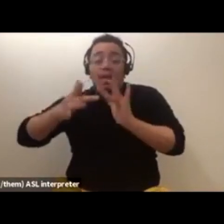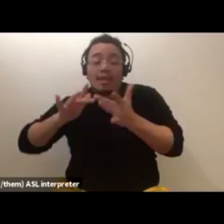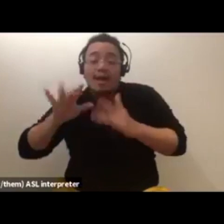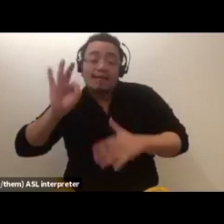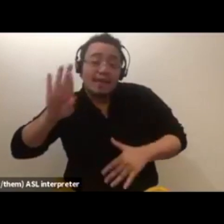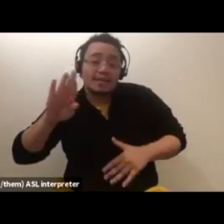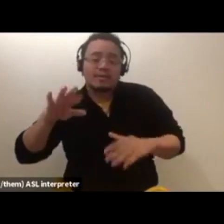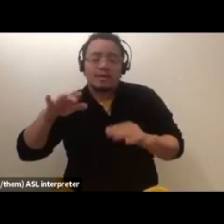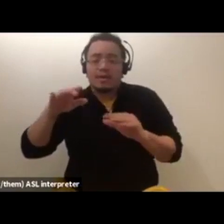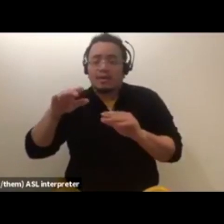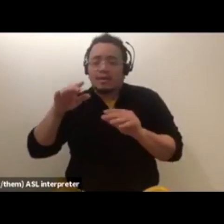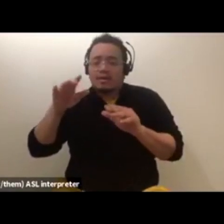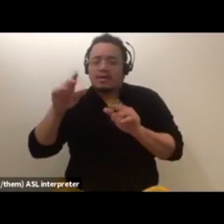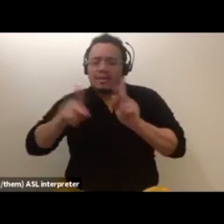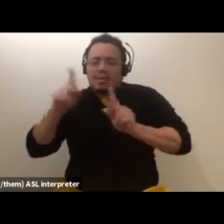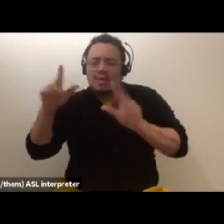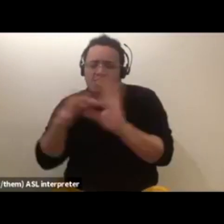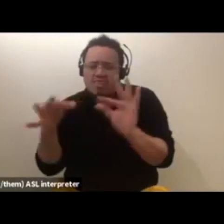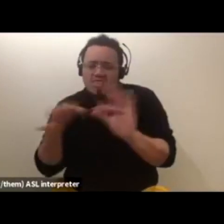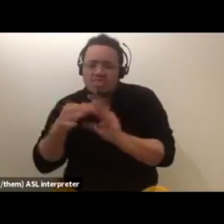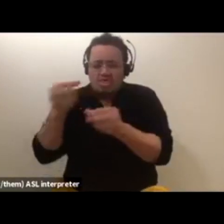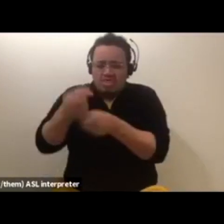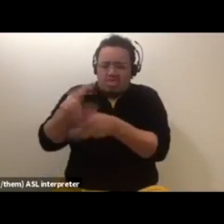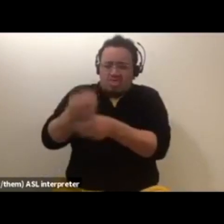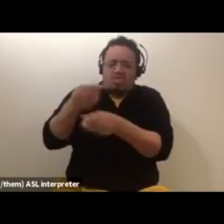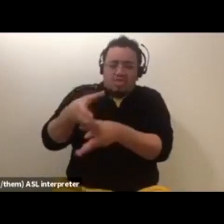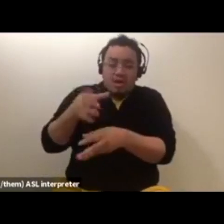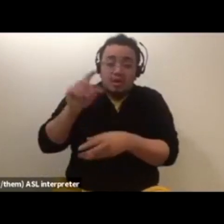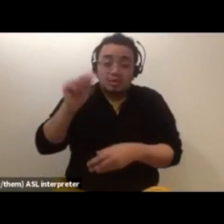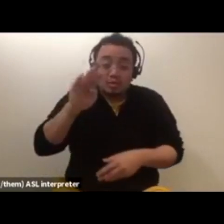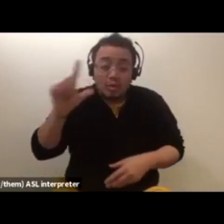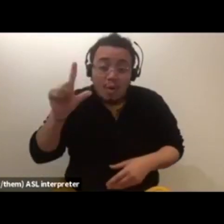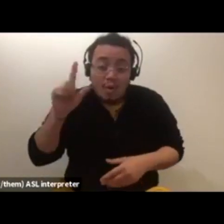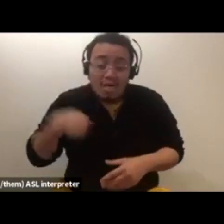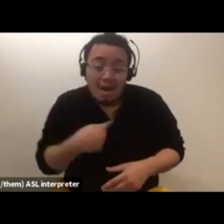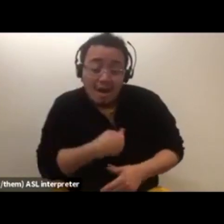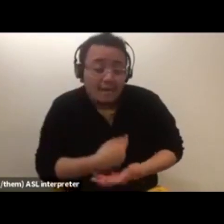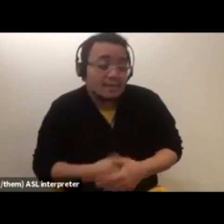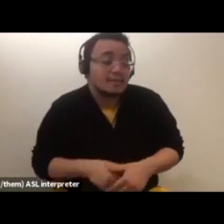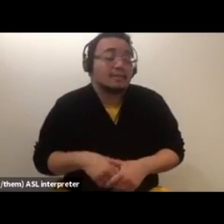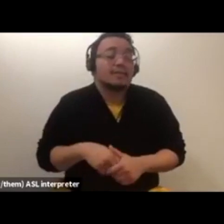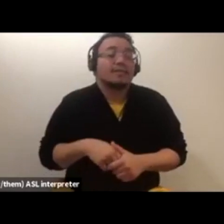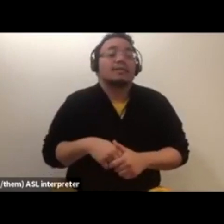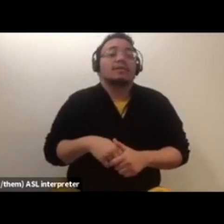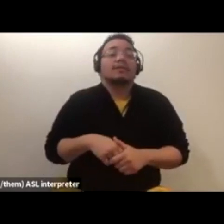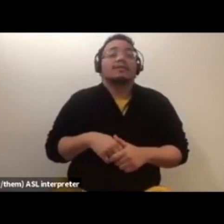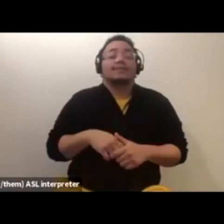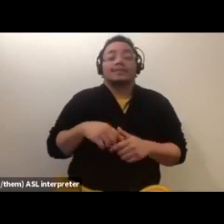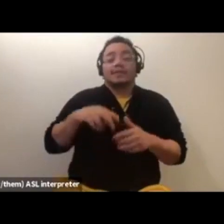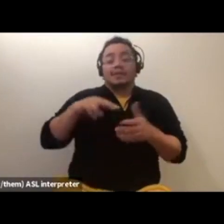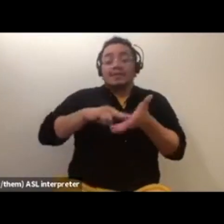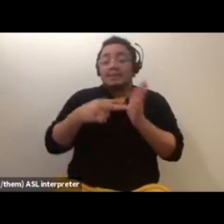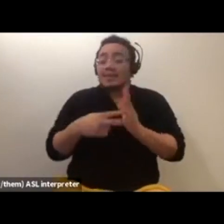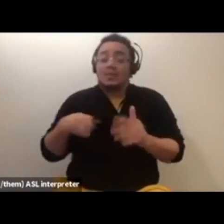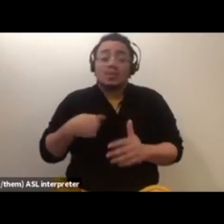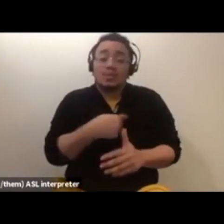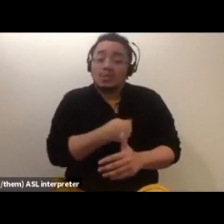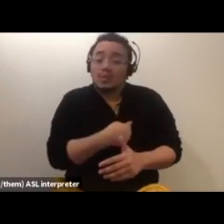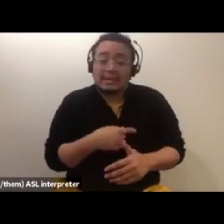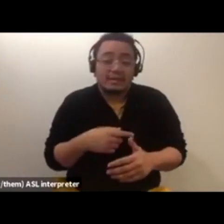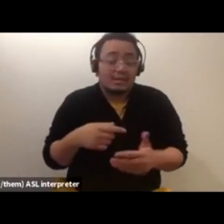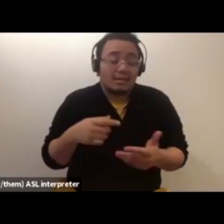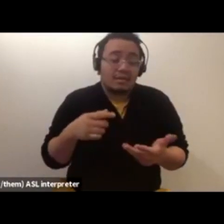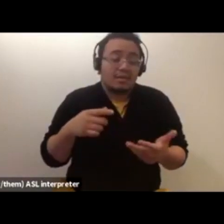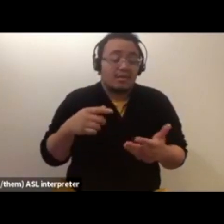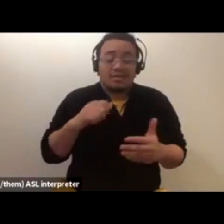know, experiencing physical violence. How has that affected your leadership? How has the increased violence affected your